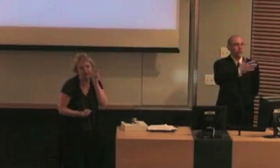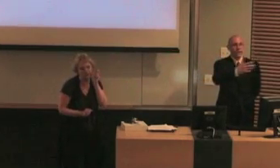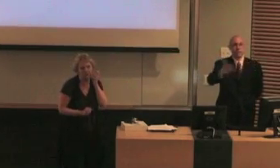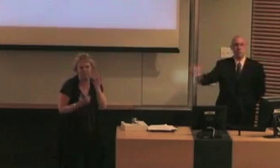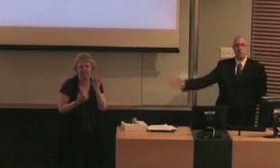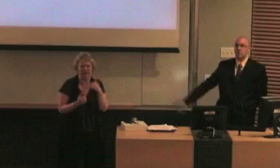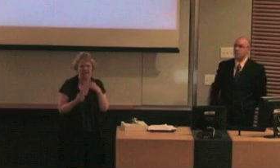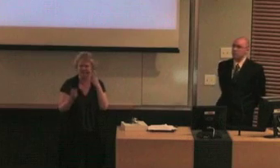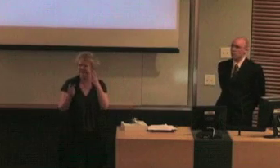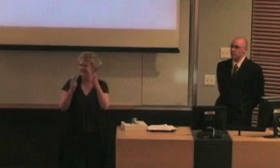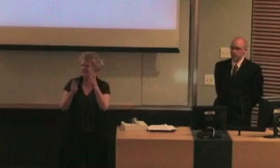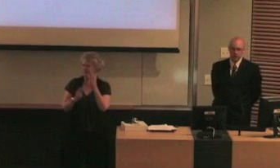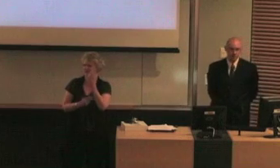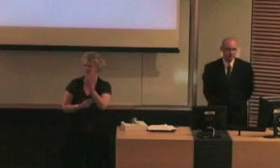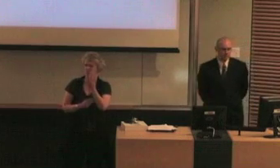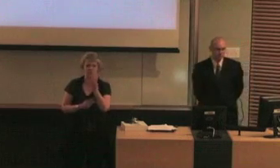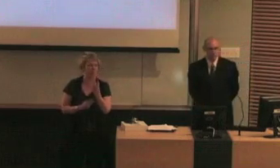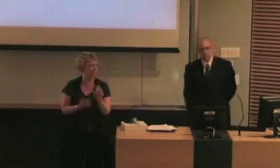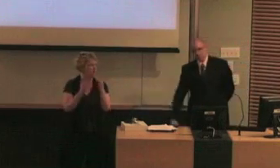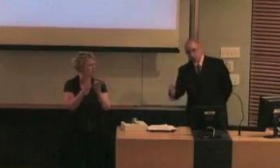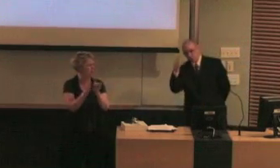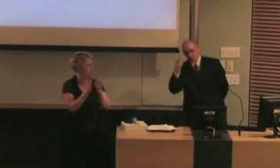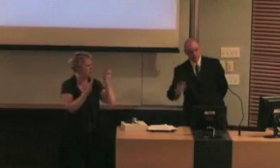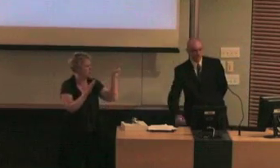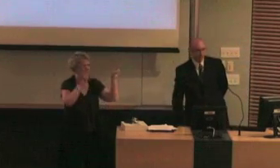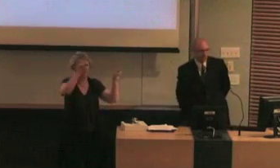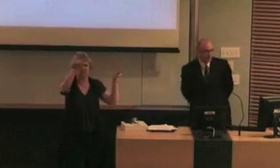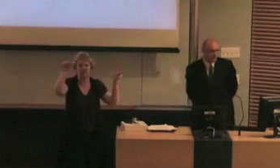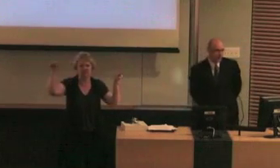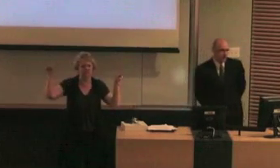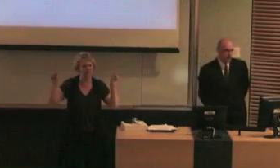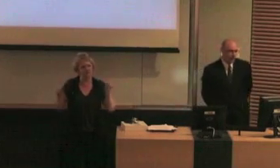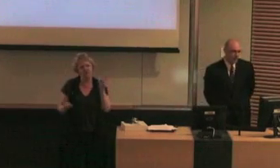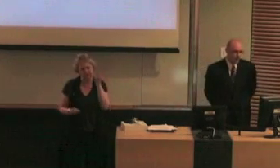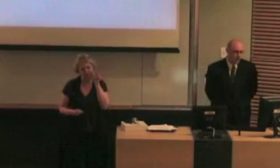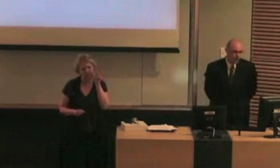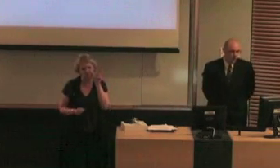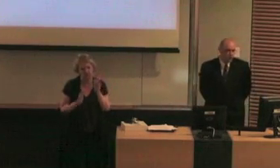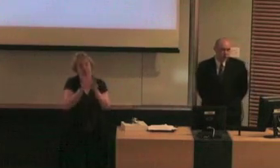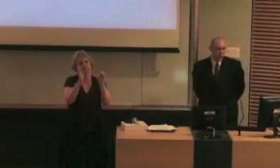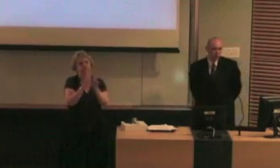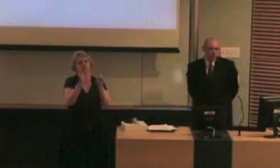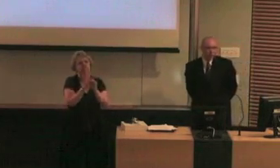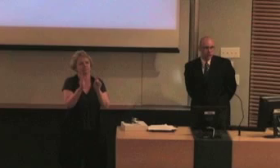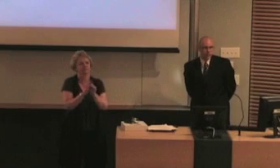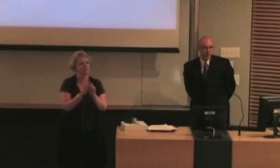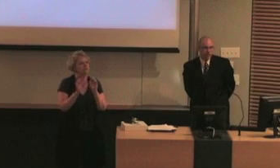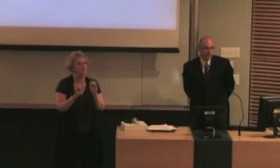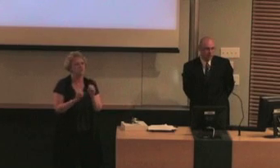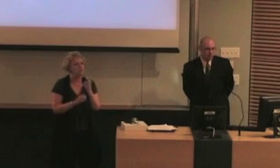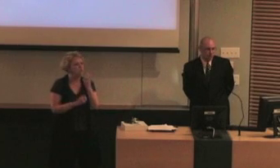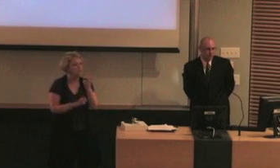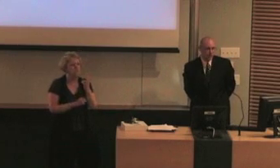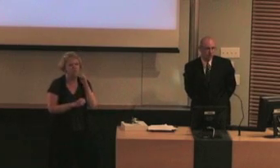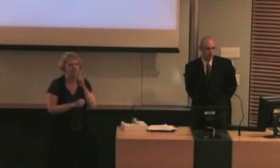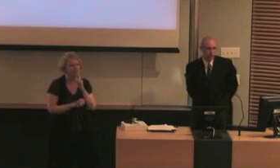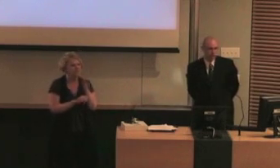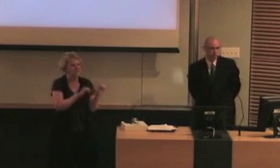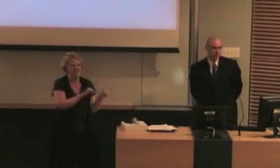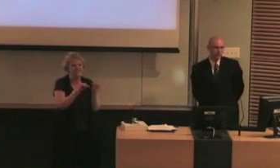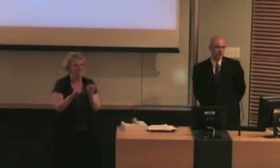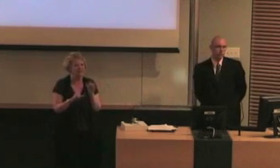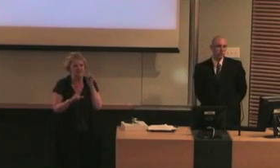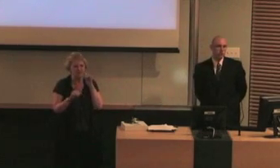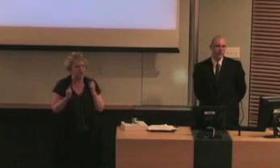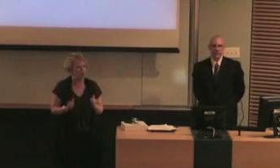building. Actually, I see probably about 4 of them here. Another one on the other side. No two deaf persons have the same amount of hearing